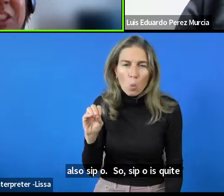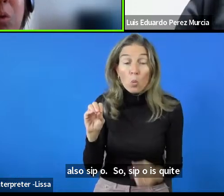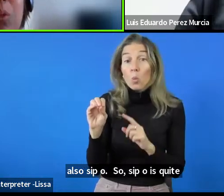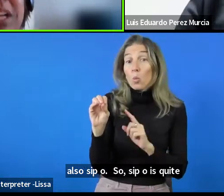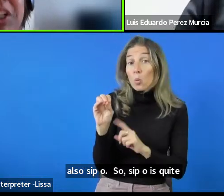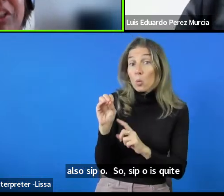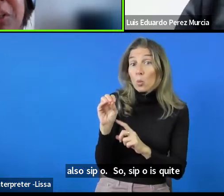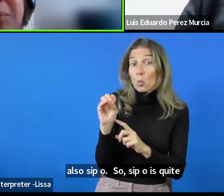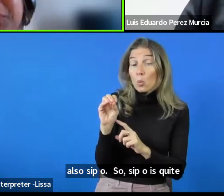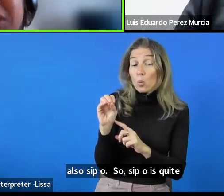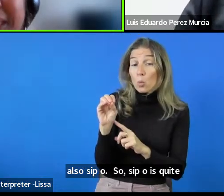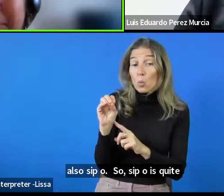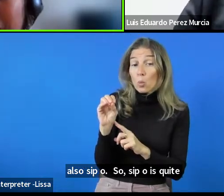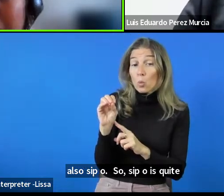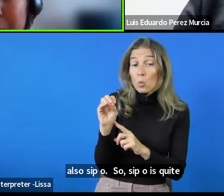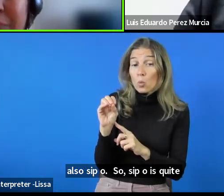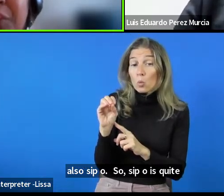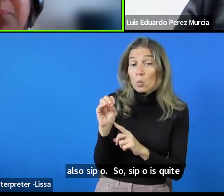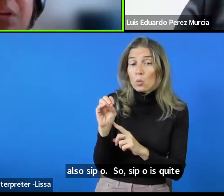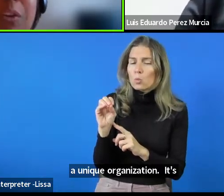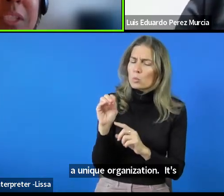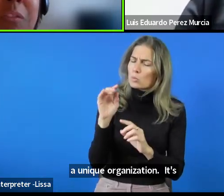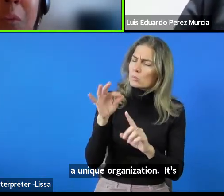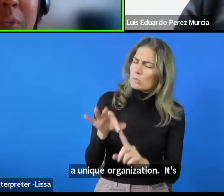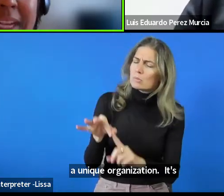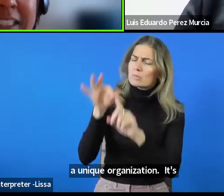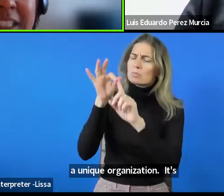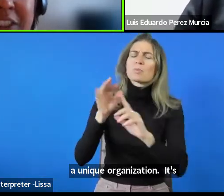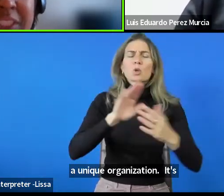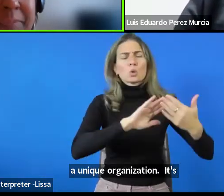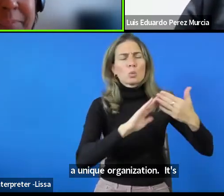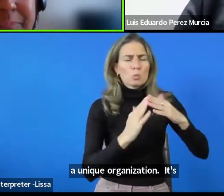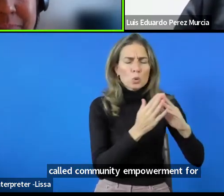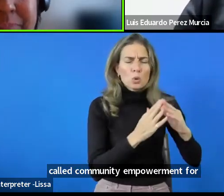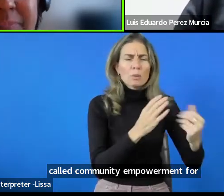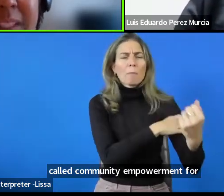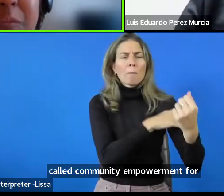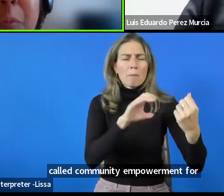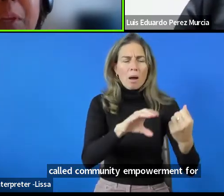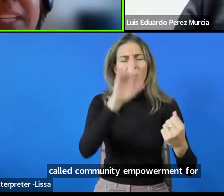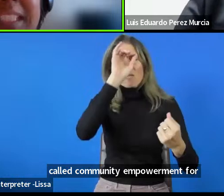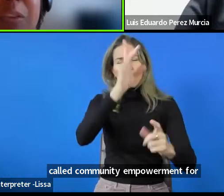organization. It's called Community Empowerment for the Progress Organization.